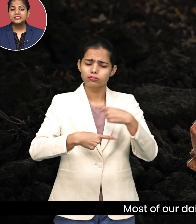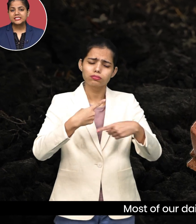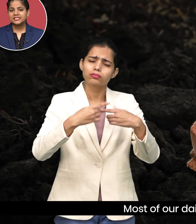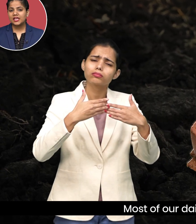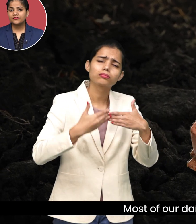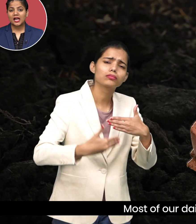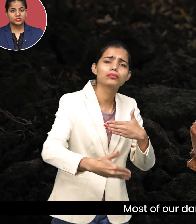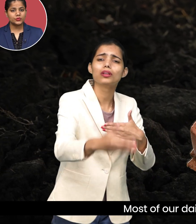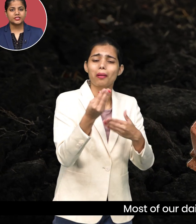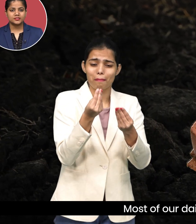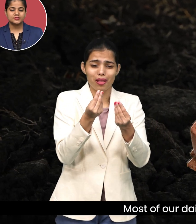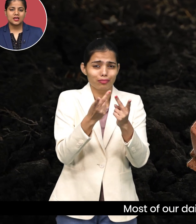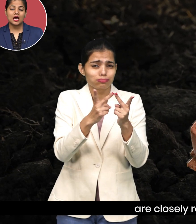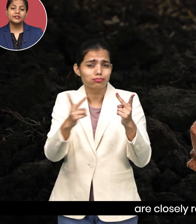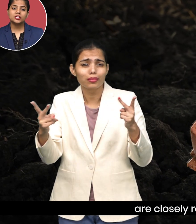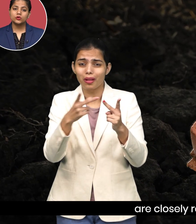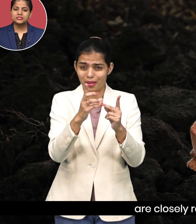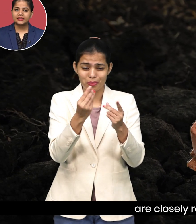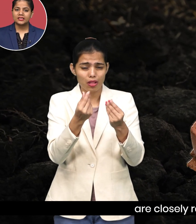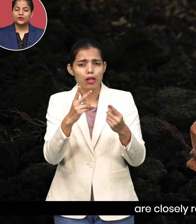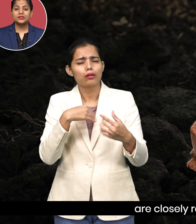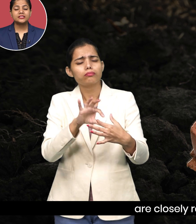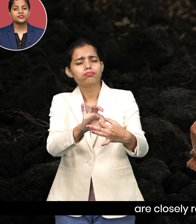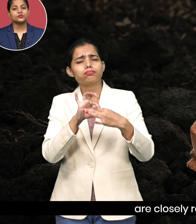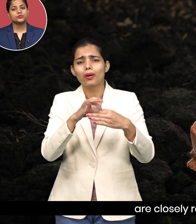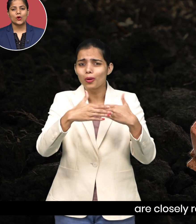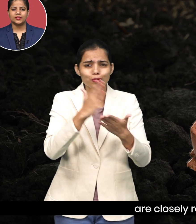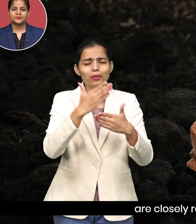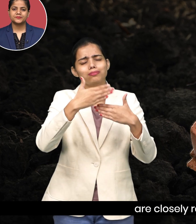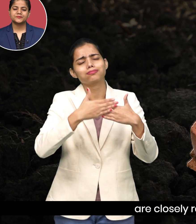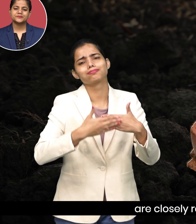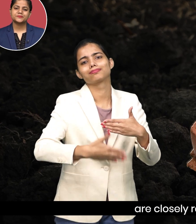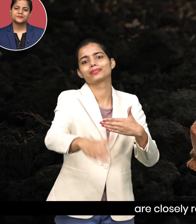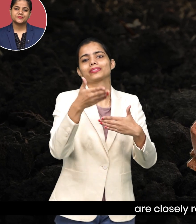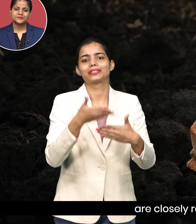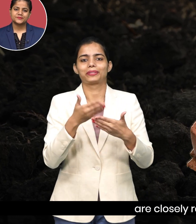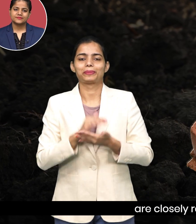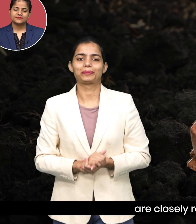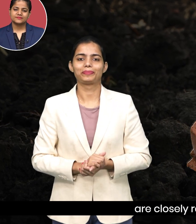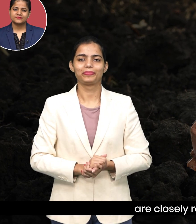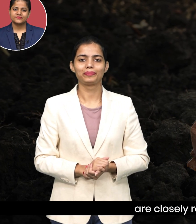Most of our daily life activities are closely related to soil.